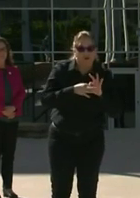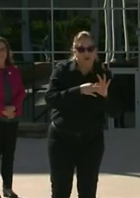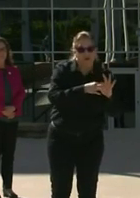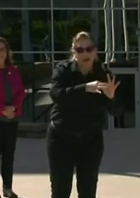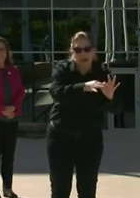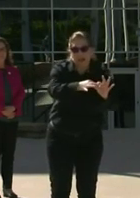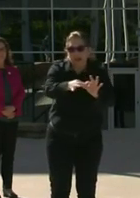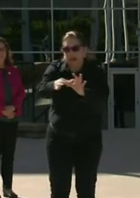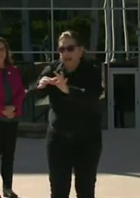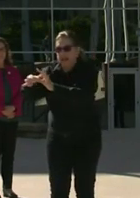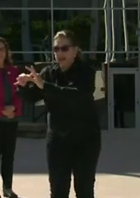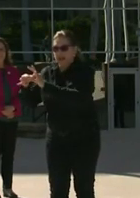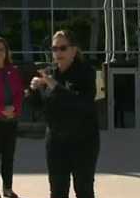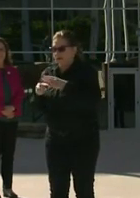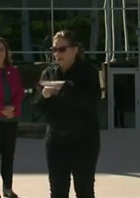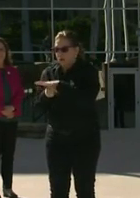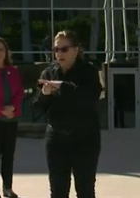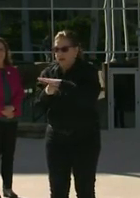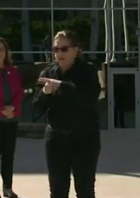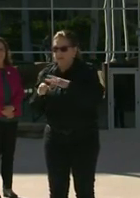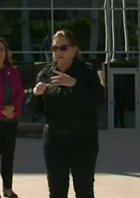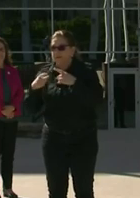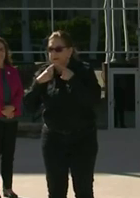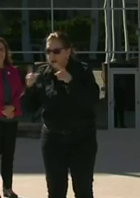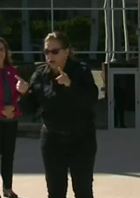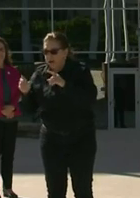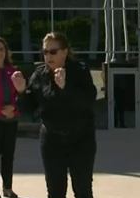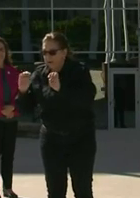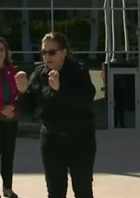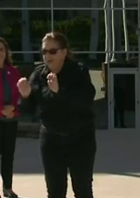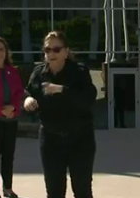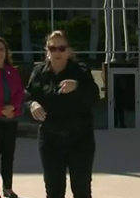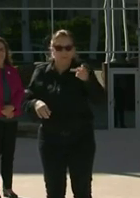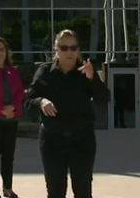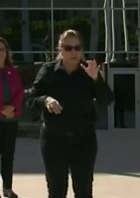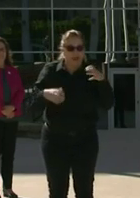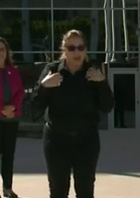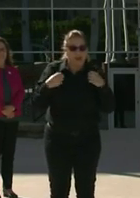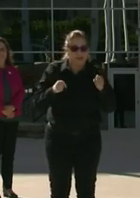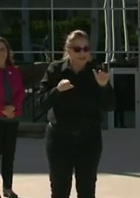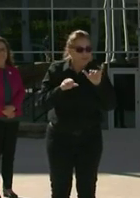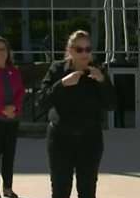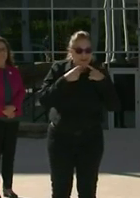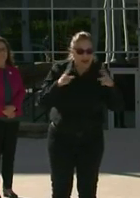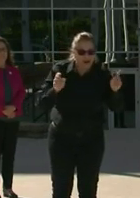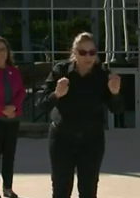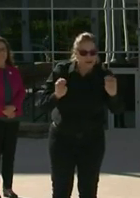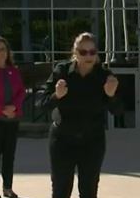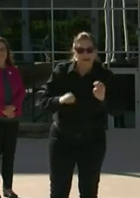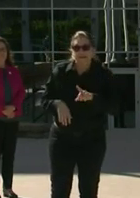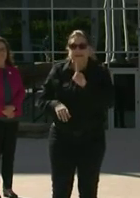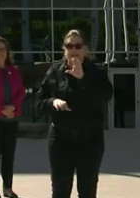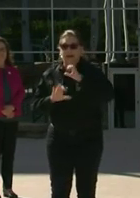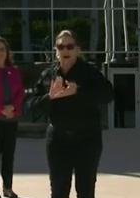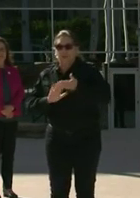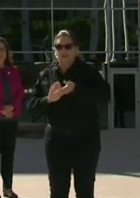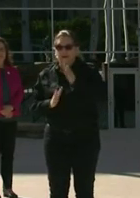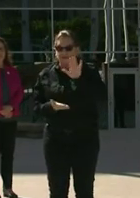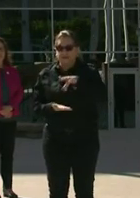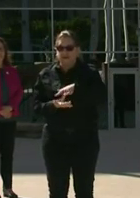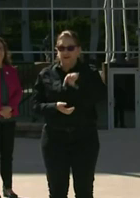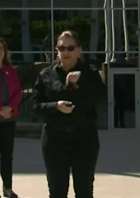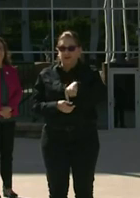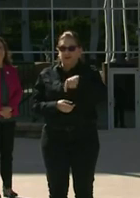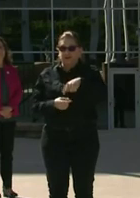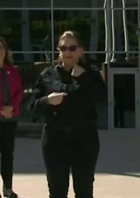health emergency, as well as the activation of the district's Emergency Operations Center nearly a month ago. In the last several